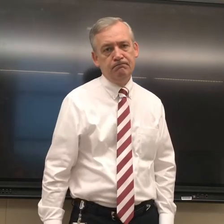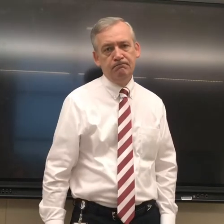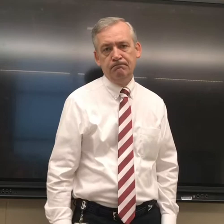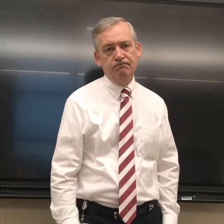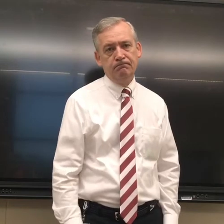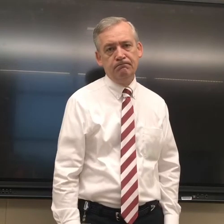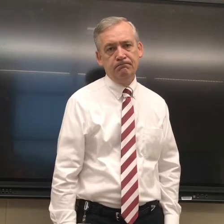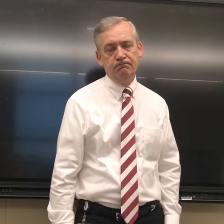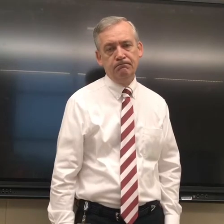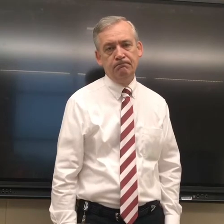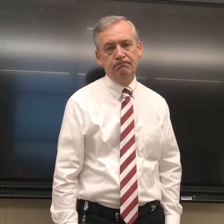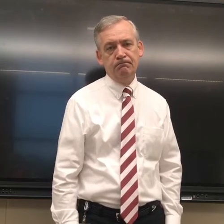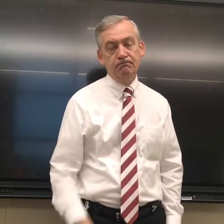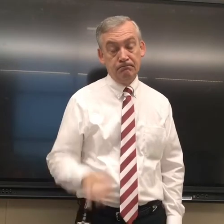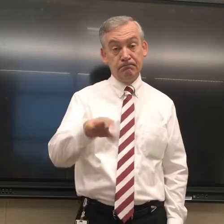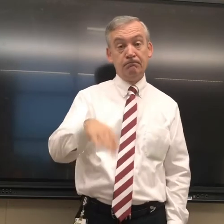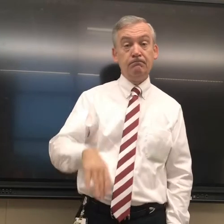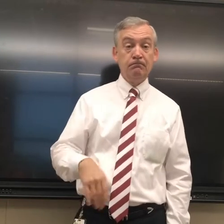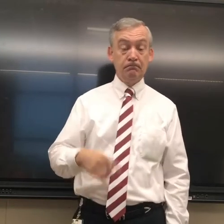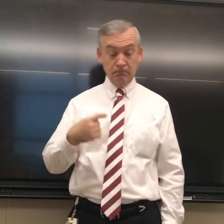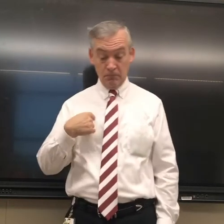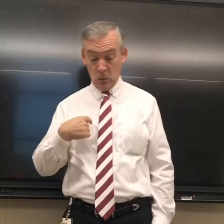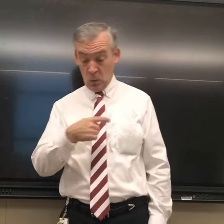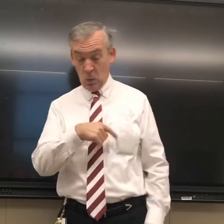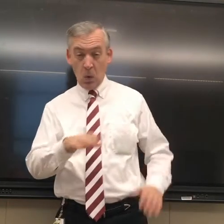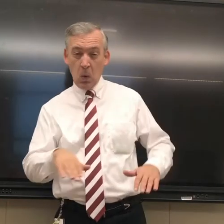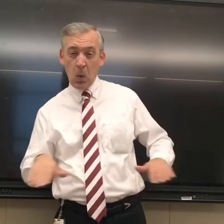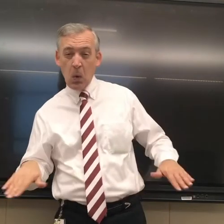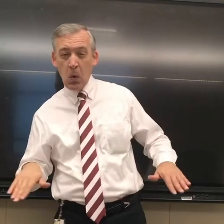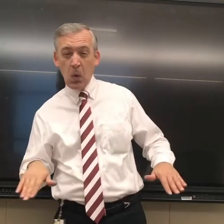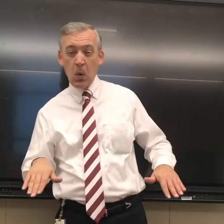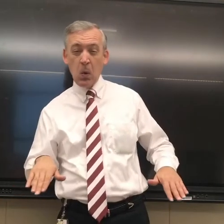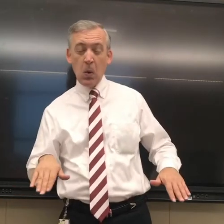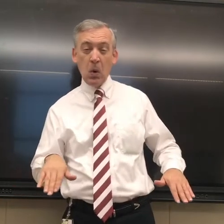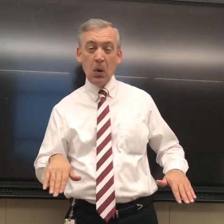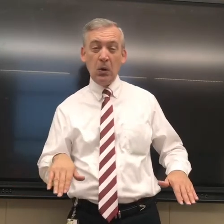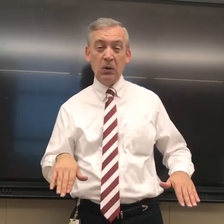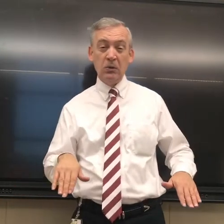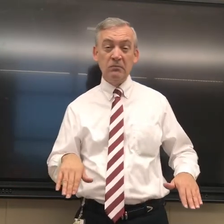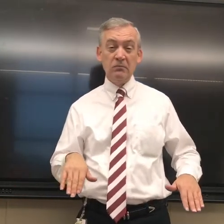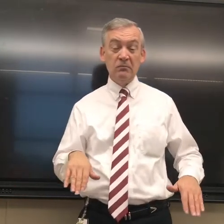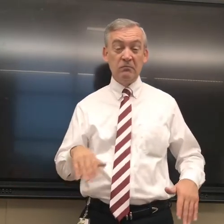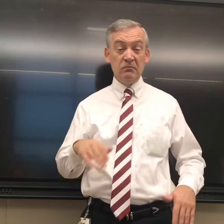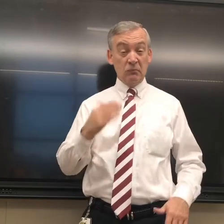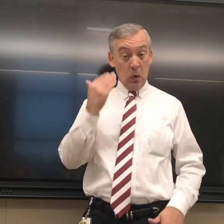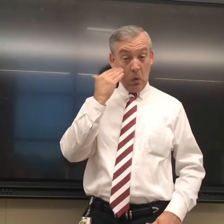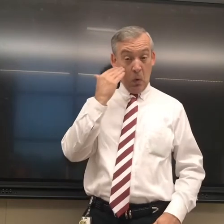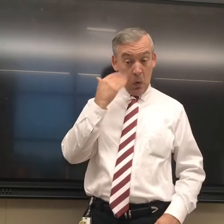We children, of course, were only vaguely aware of the extent of our poverty.